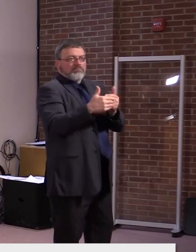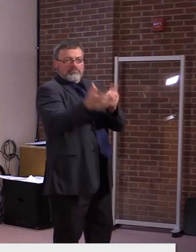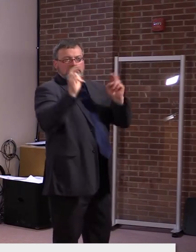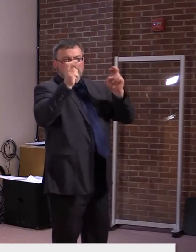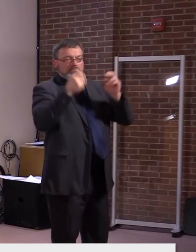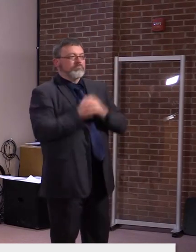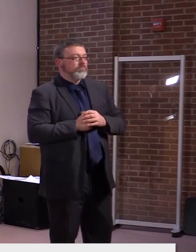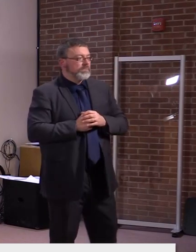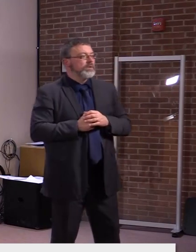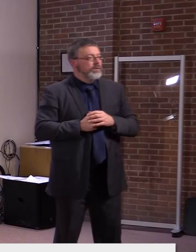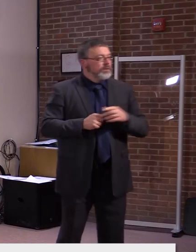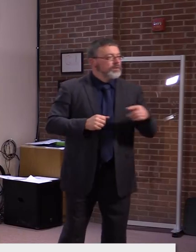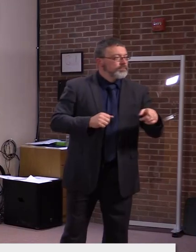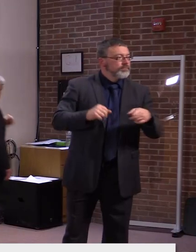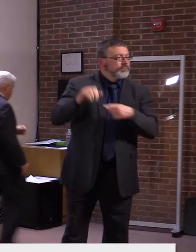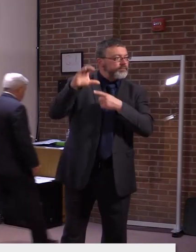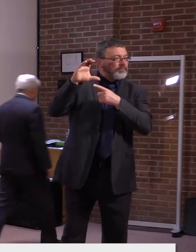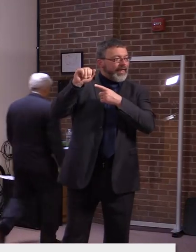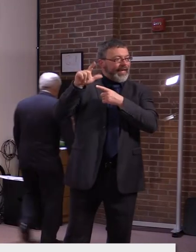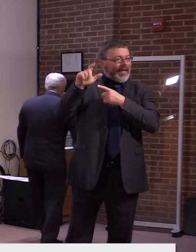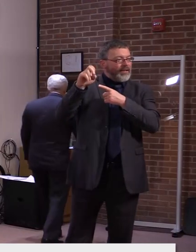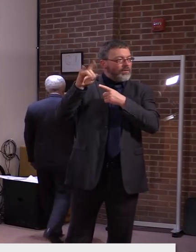Andrew McGregor, Caledonian Record.